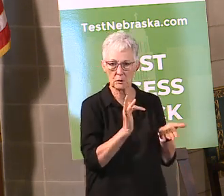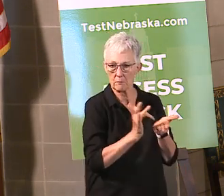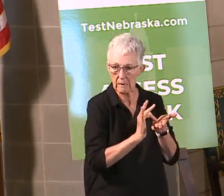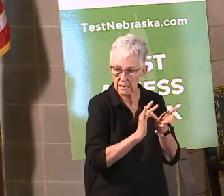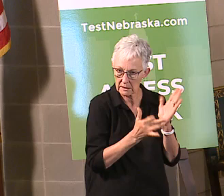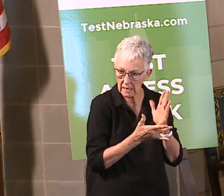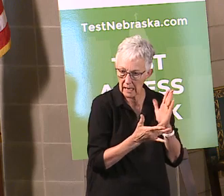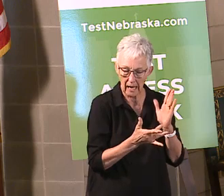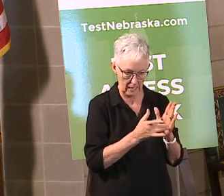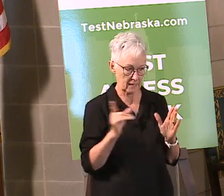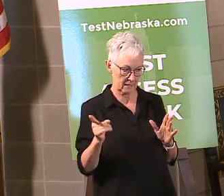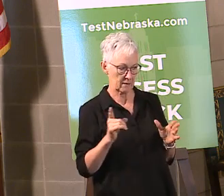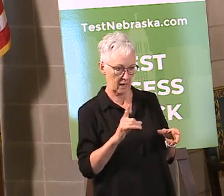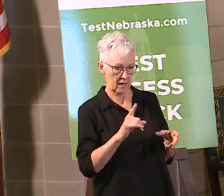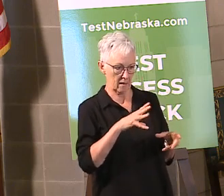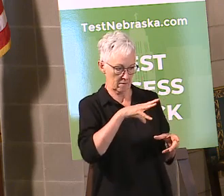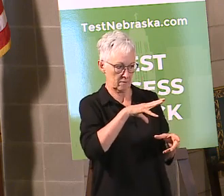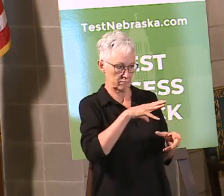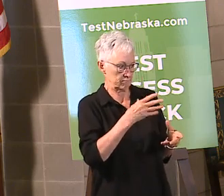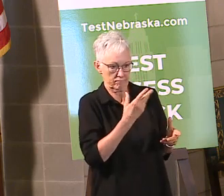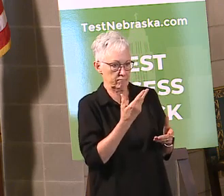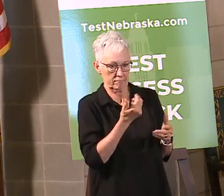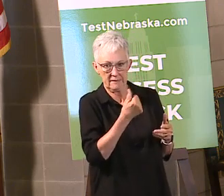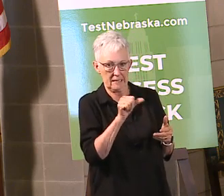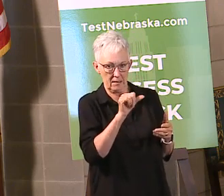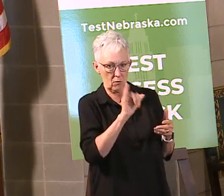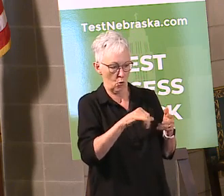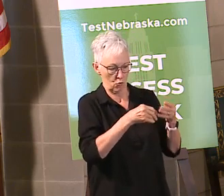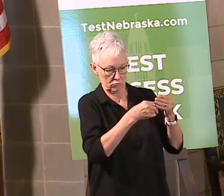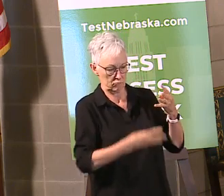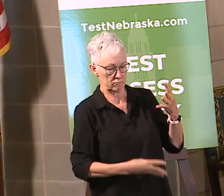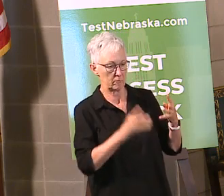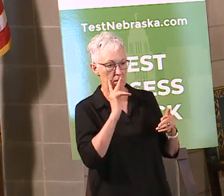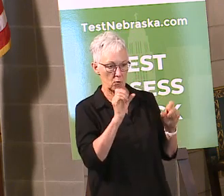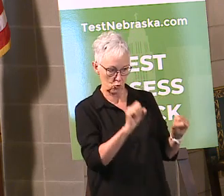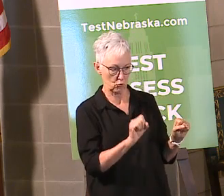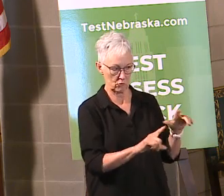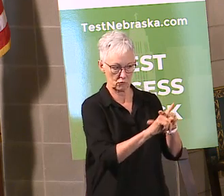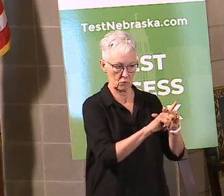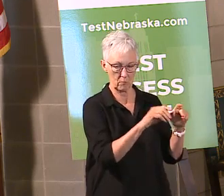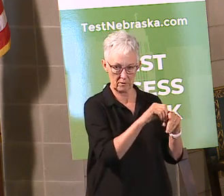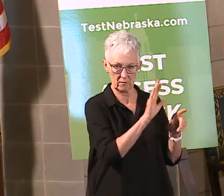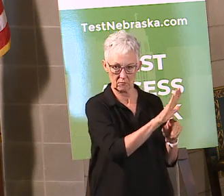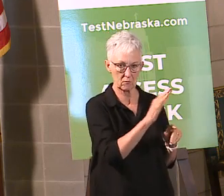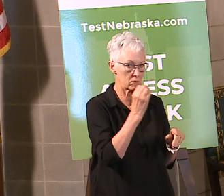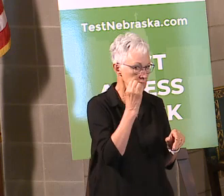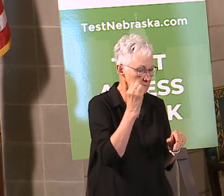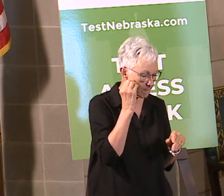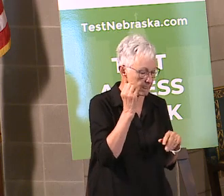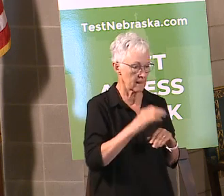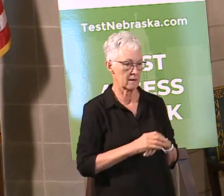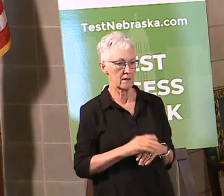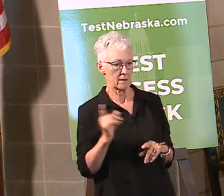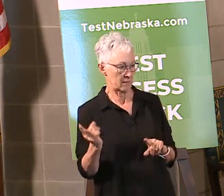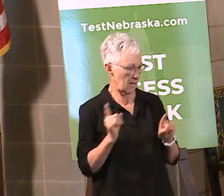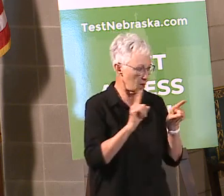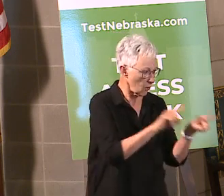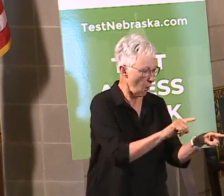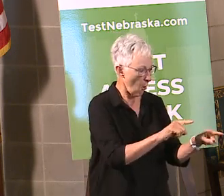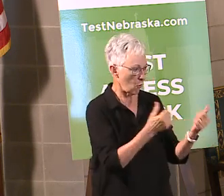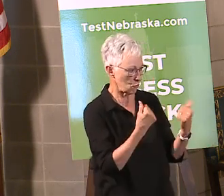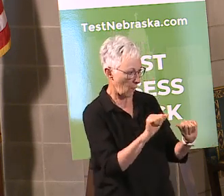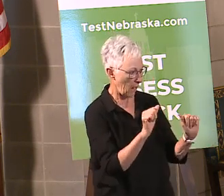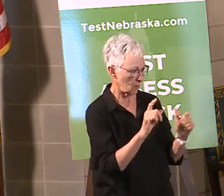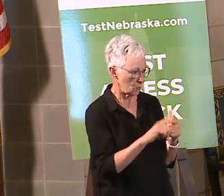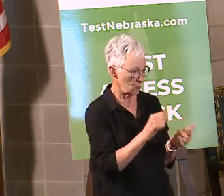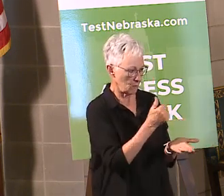world, along with firefighters that assist in that care and oftentimes have to extricate victims while care is being